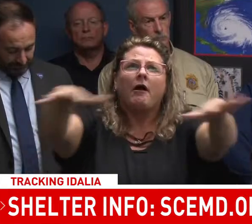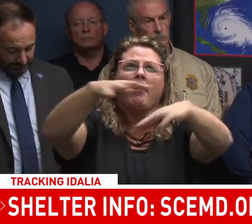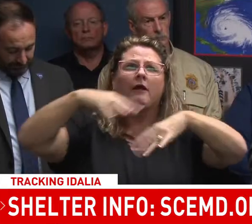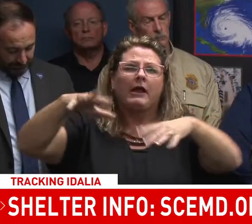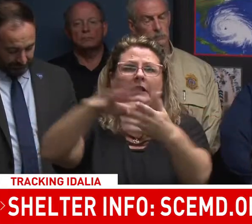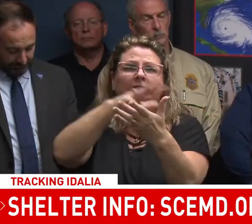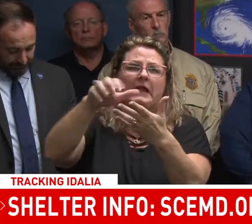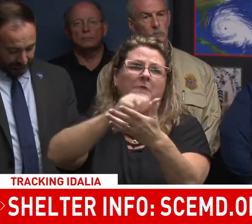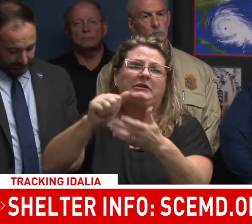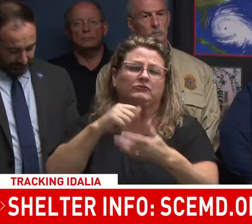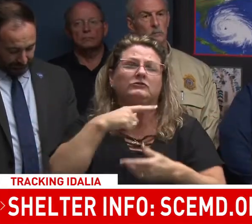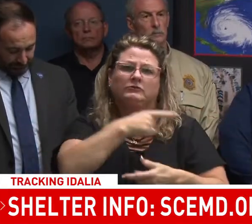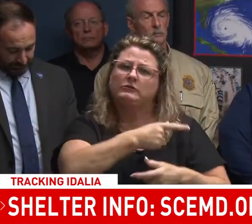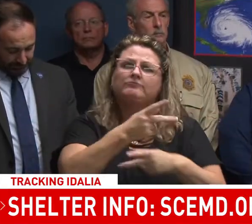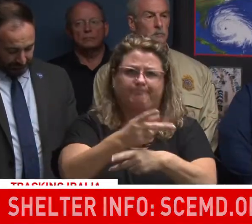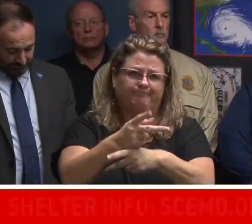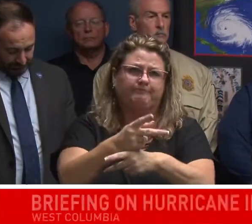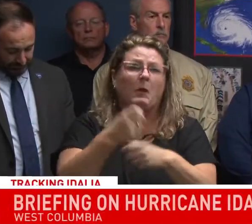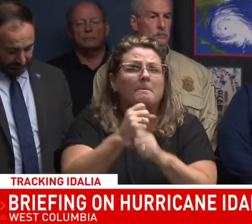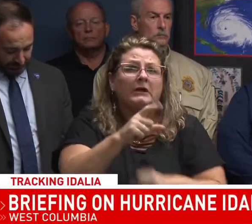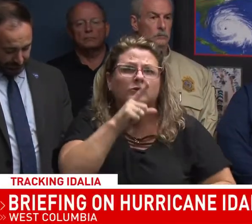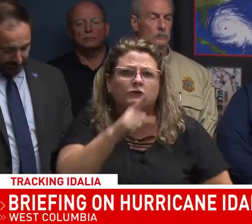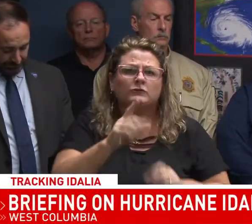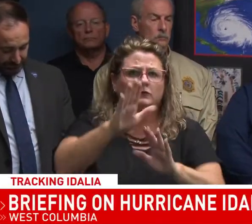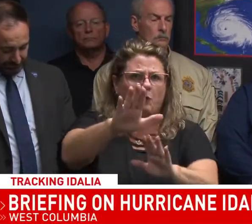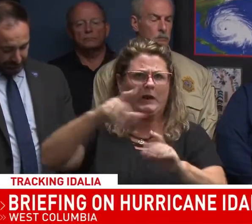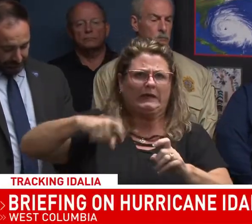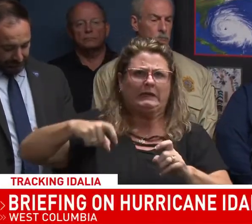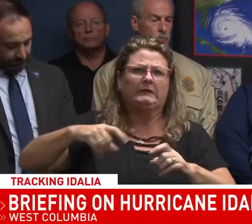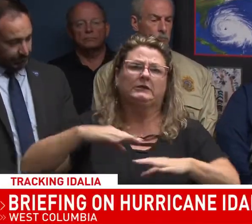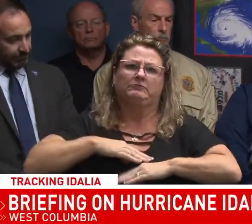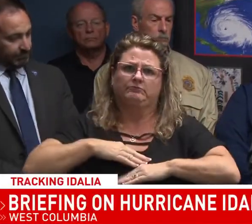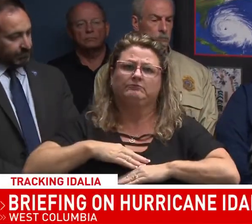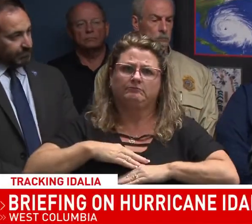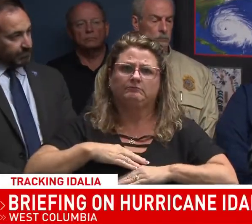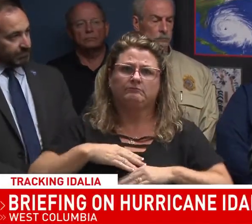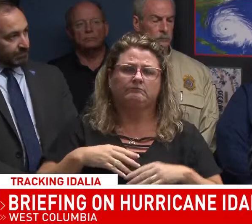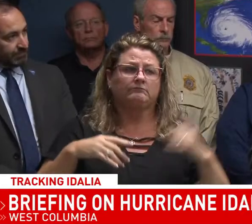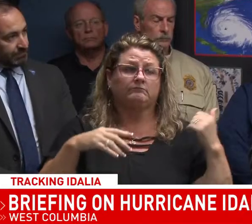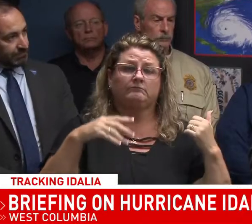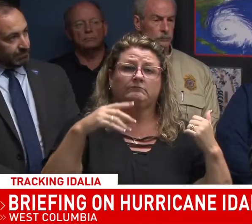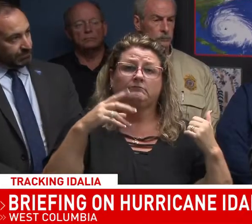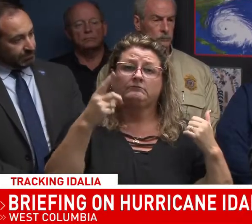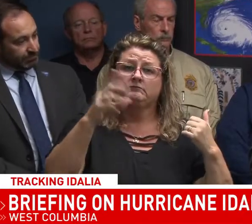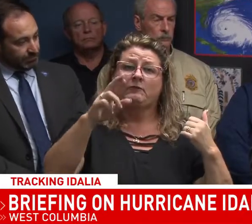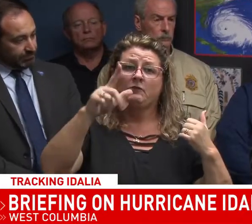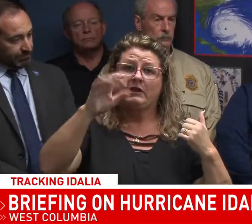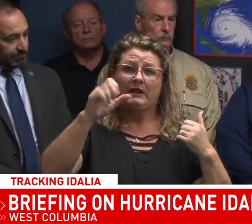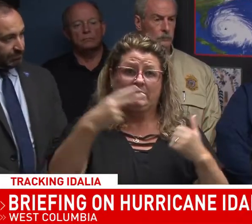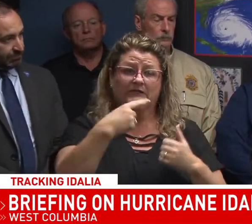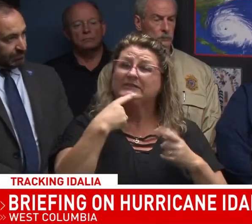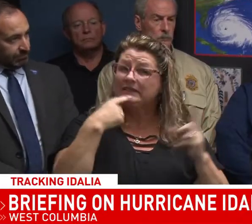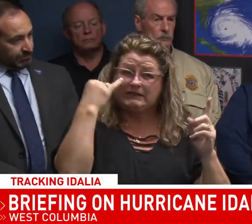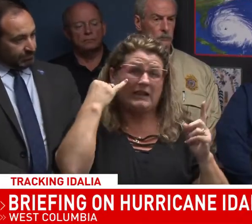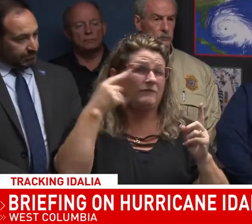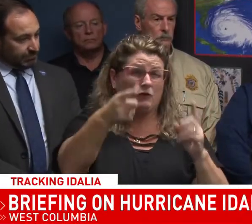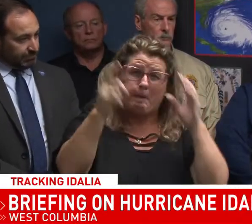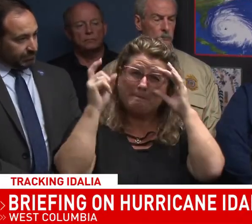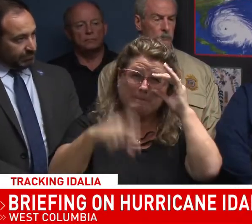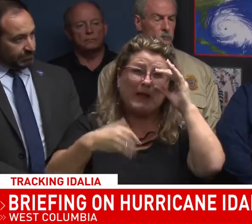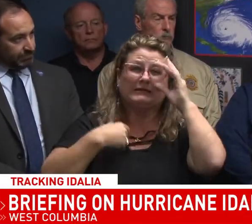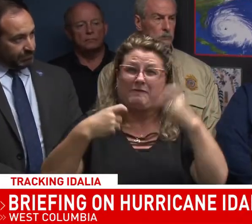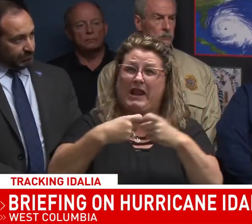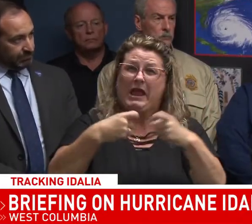also that the health needs of our citizens are being met. As Director Leach just mentioned, if you have a need where you have to have continuous